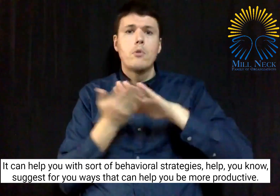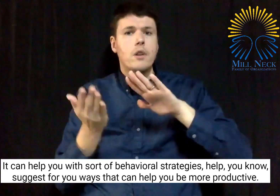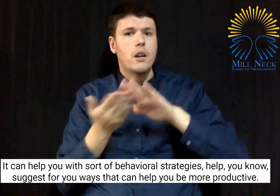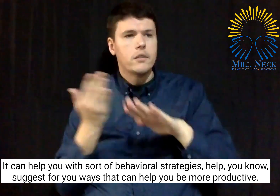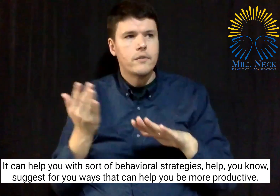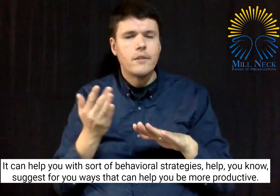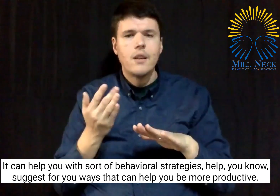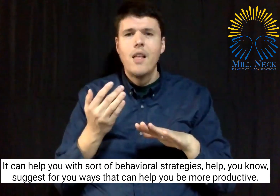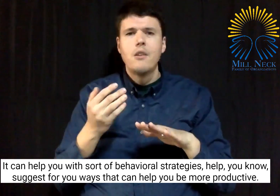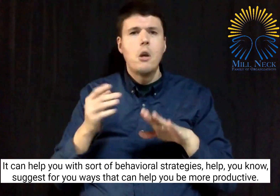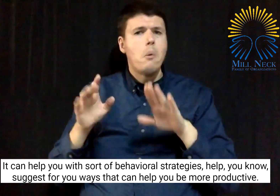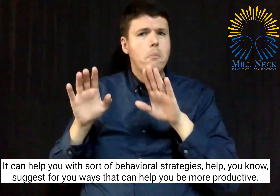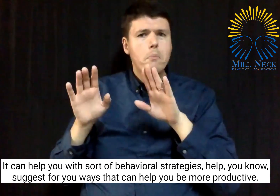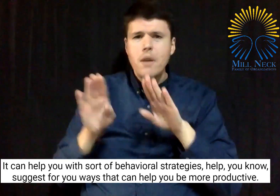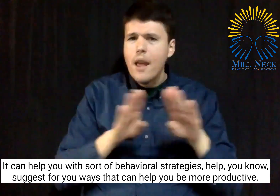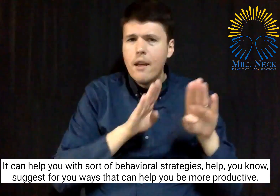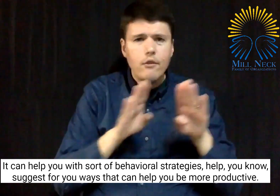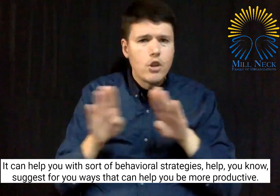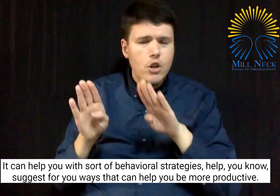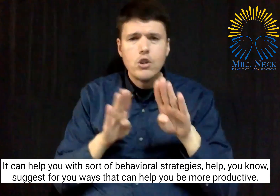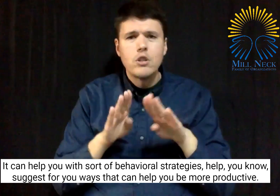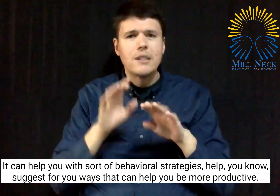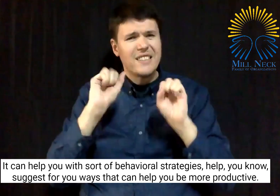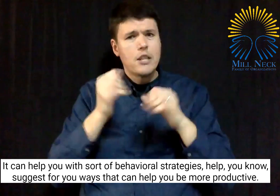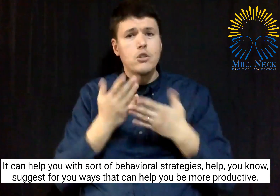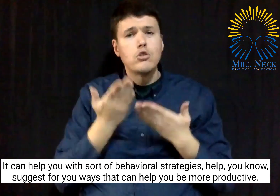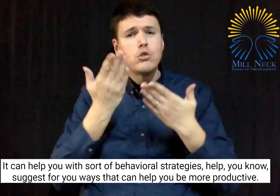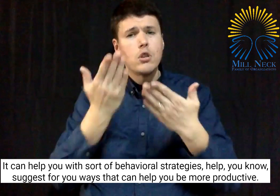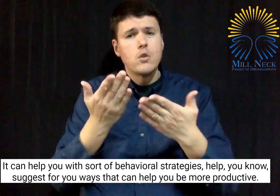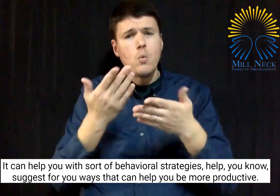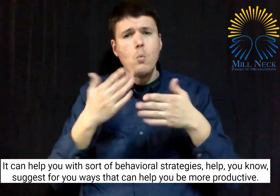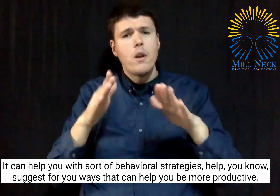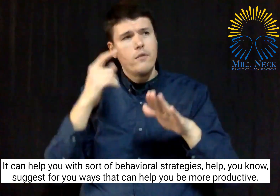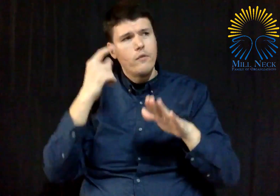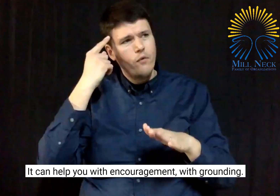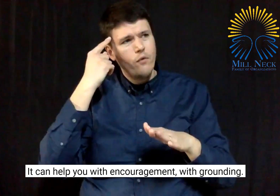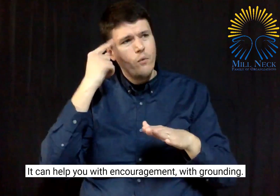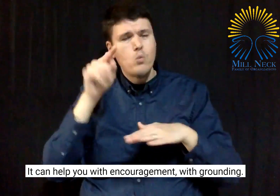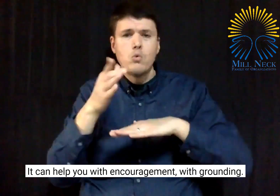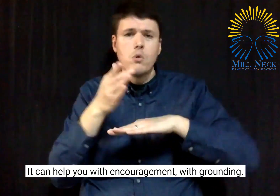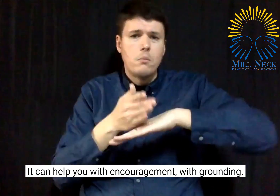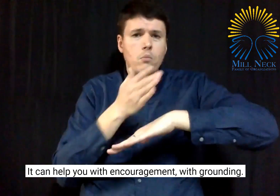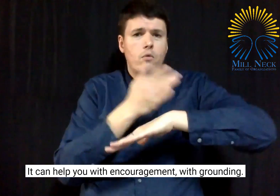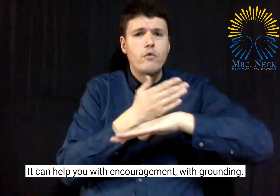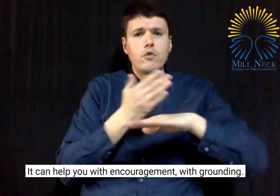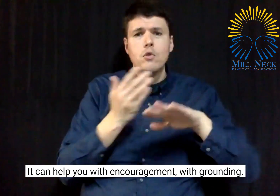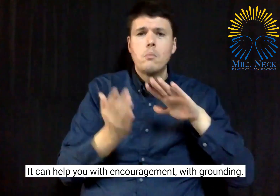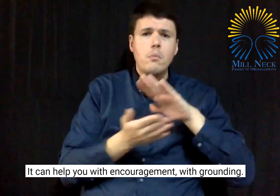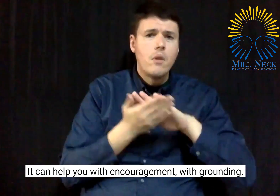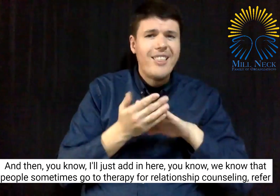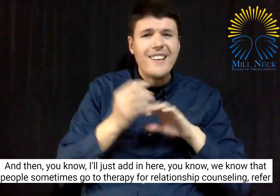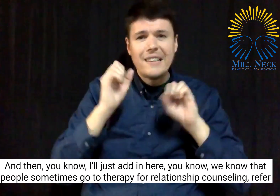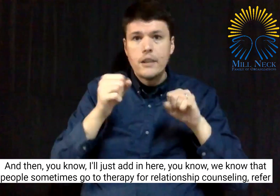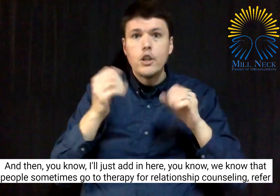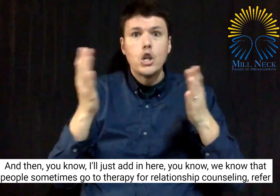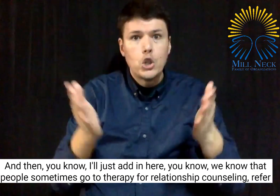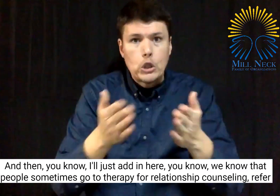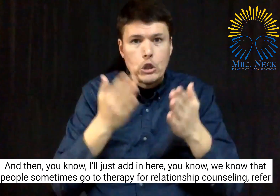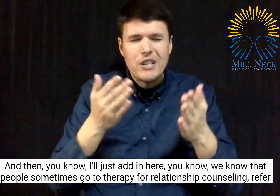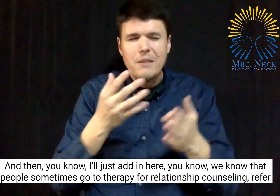help, suggest for you ways that can help you be more productive. It can help you with encouragement, with grounding. And then, I'll